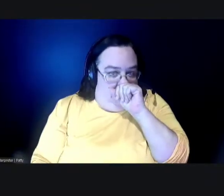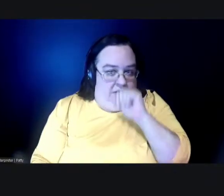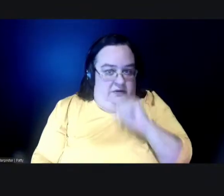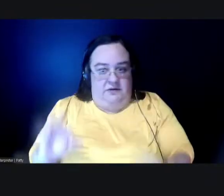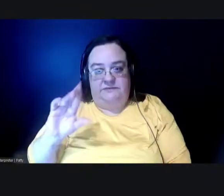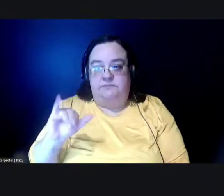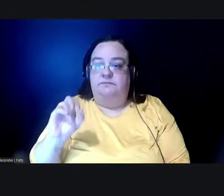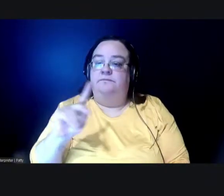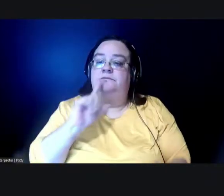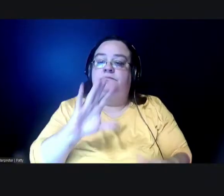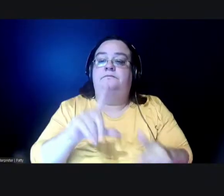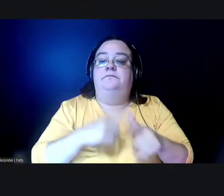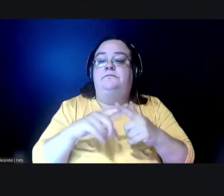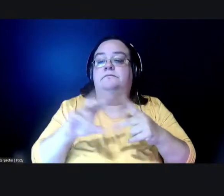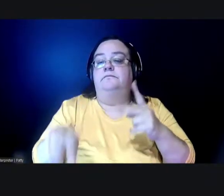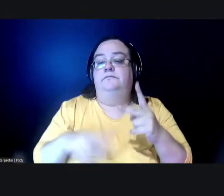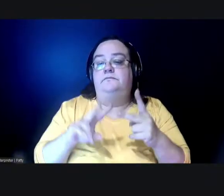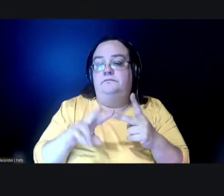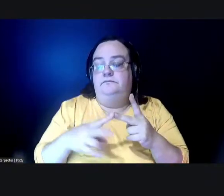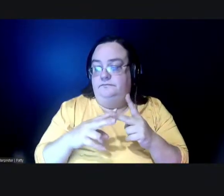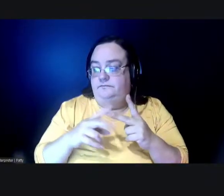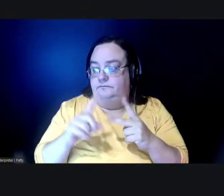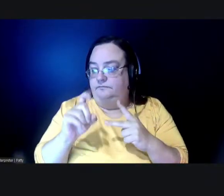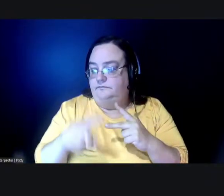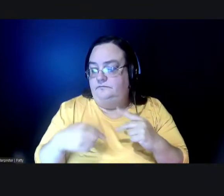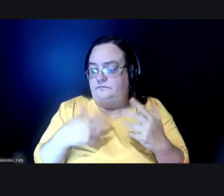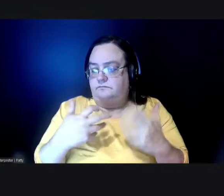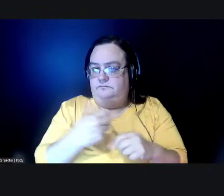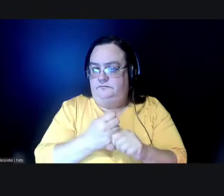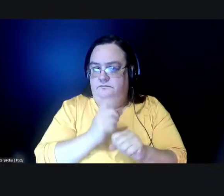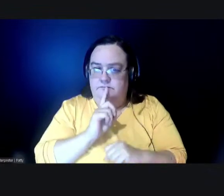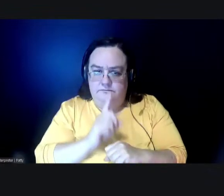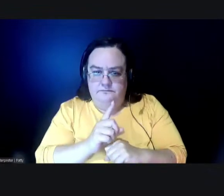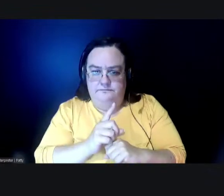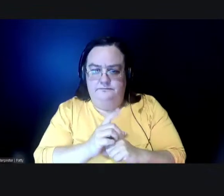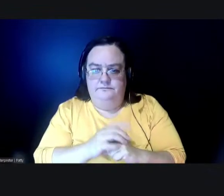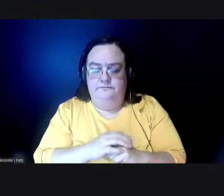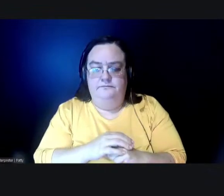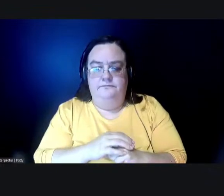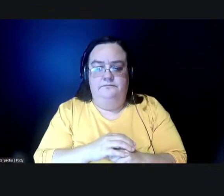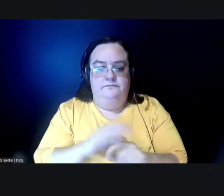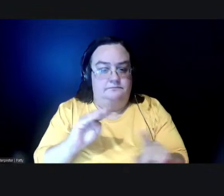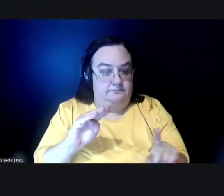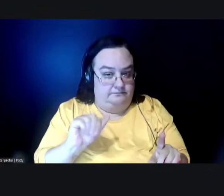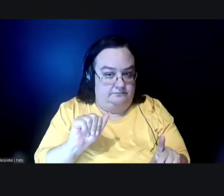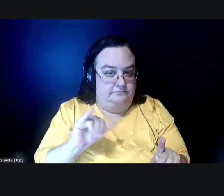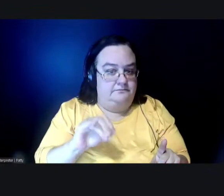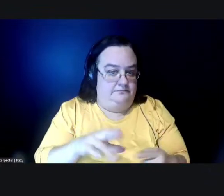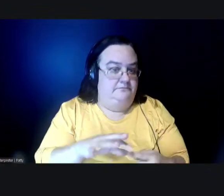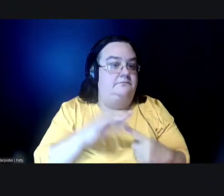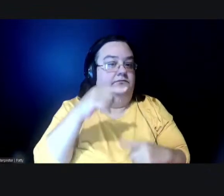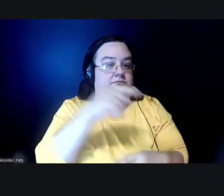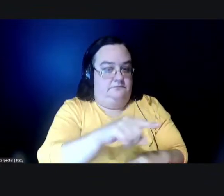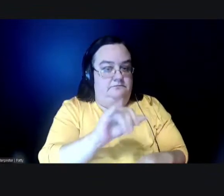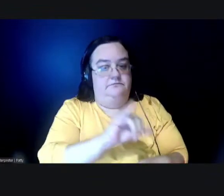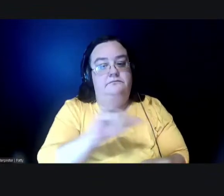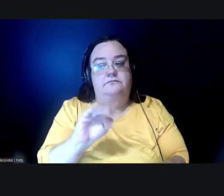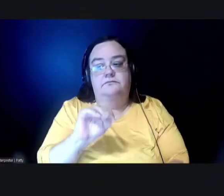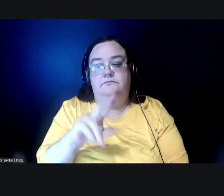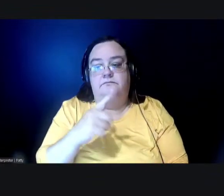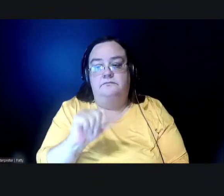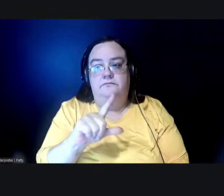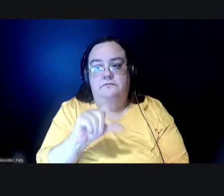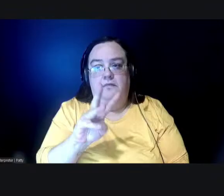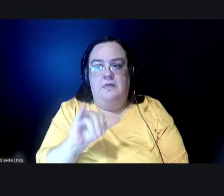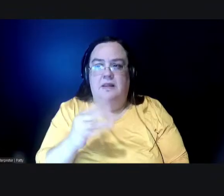Excellent. And then the second thing, I just want to make sure, Mayor, especially you as well as Mr. Galloway, that